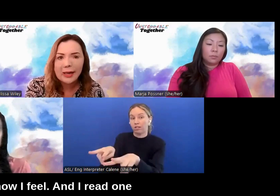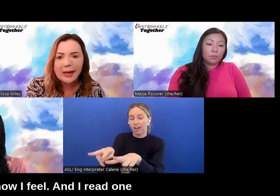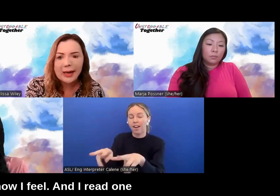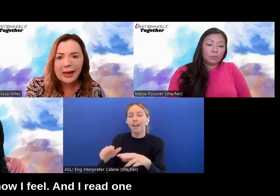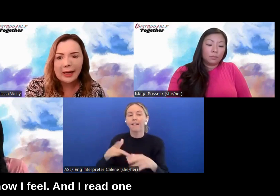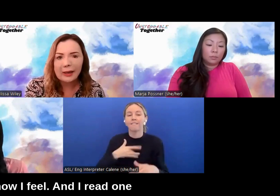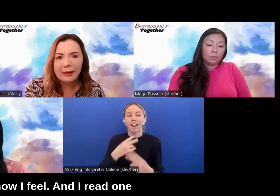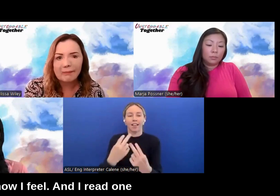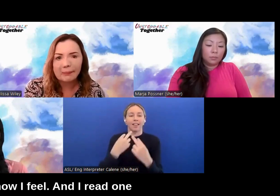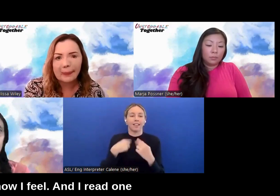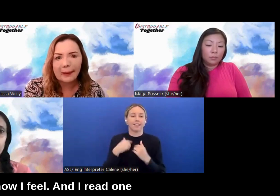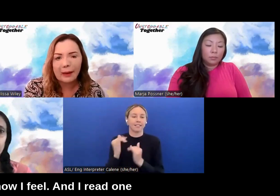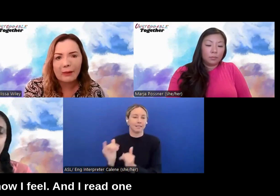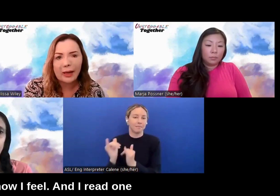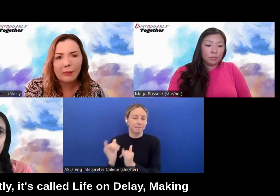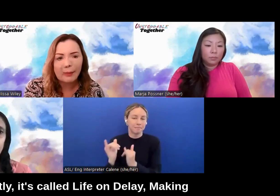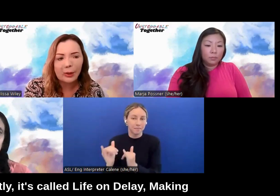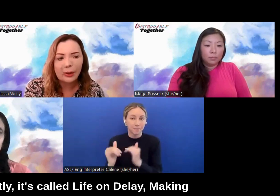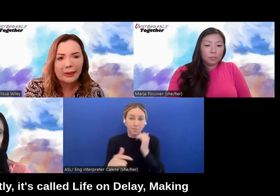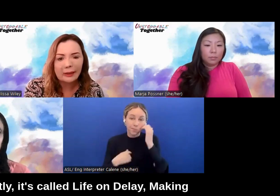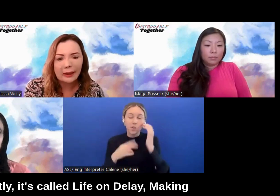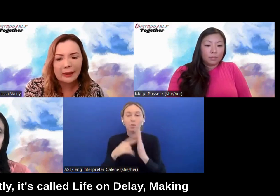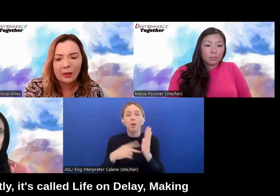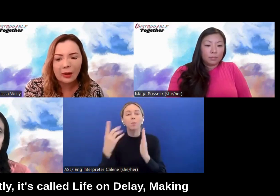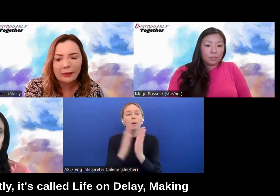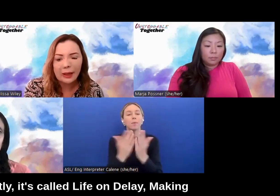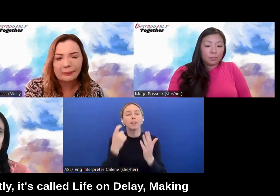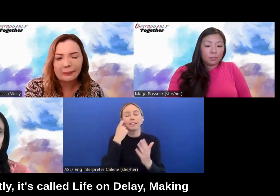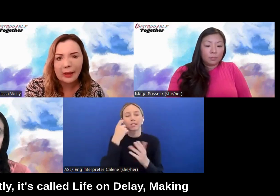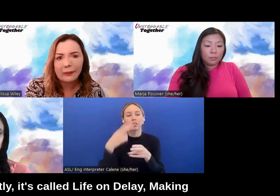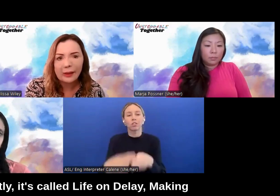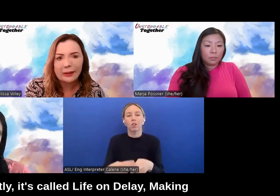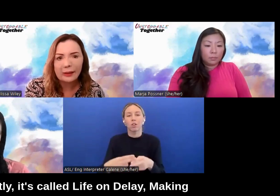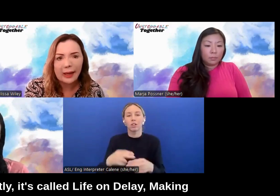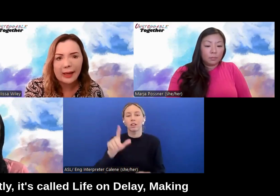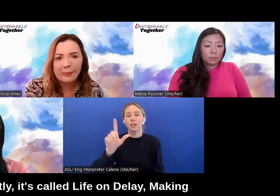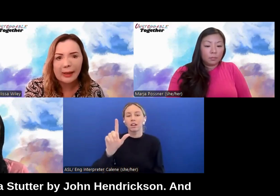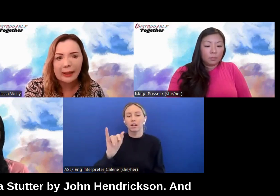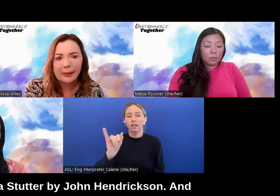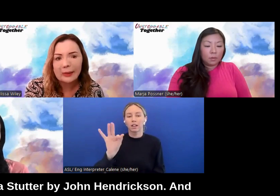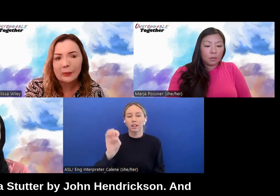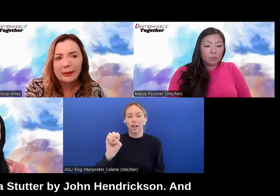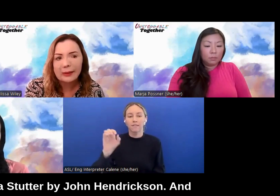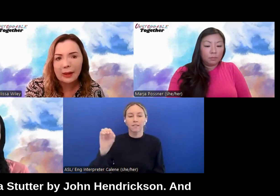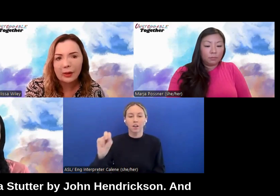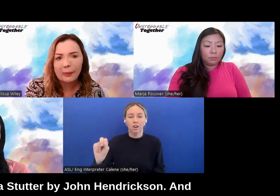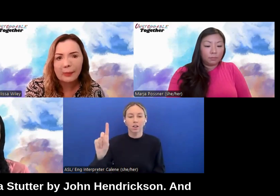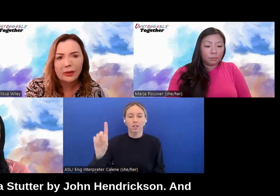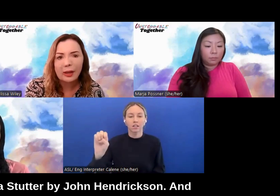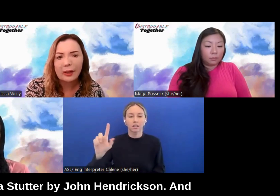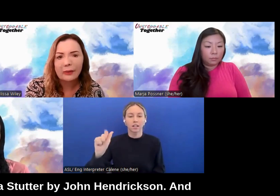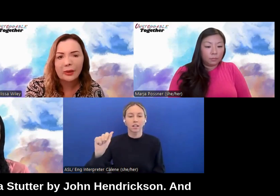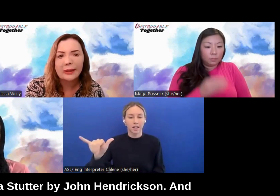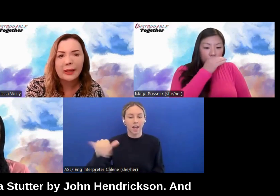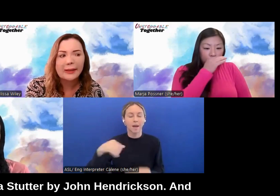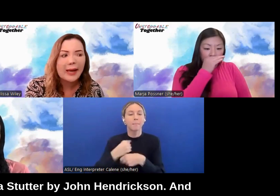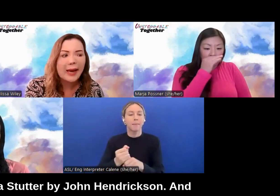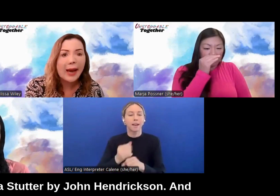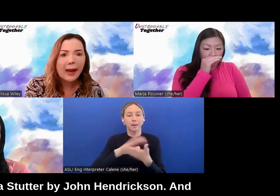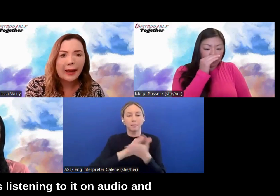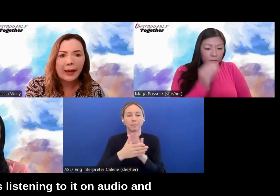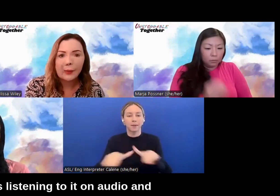feel. And I read one book recently. It's called Life on Delay, Making Peace with a Stutter by John